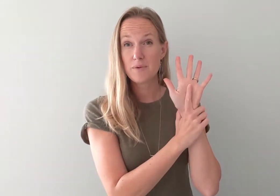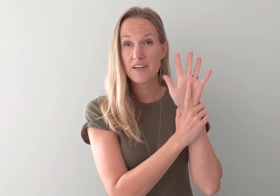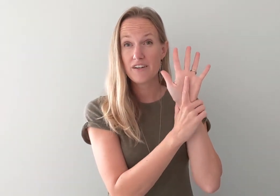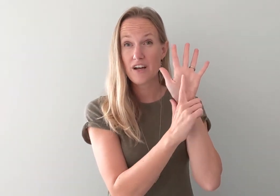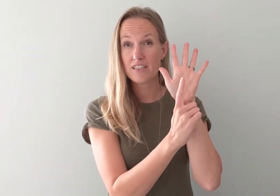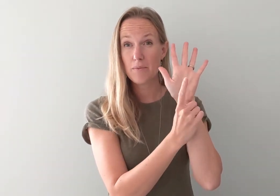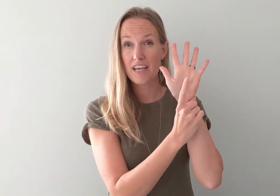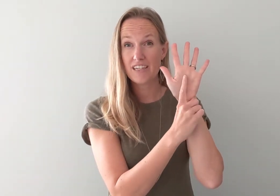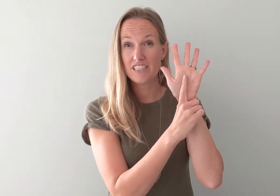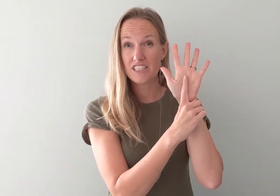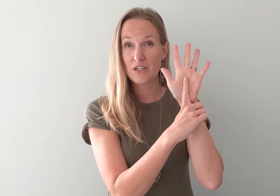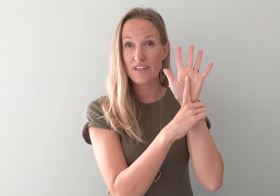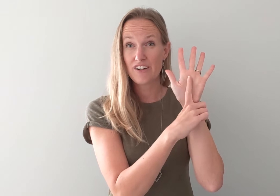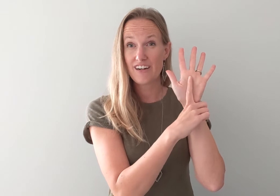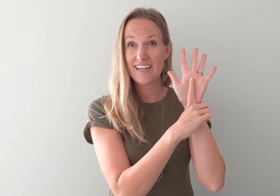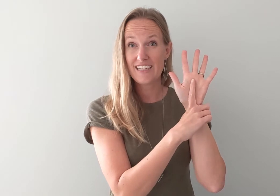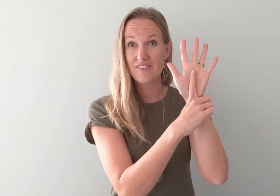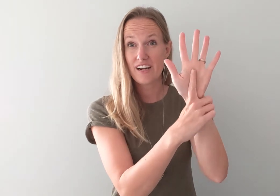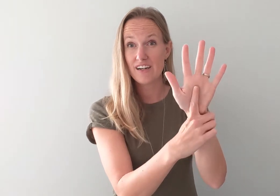and your non-dominant hand is just showing your index finger.